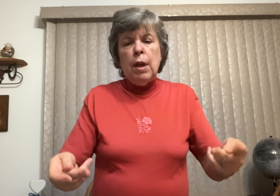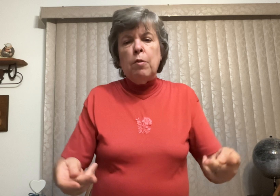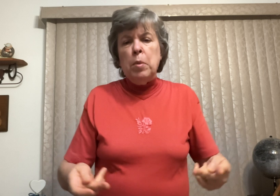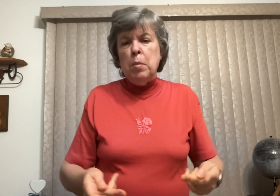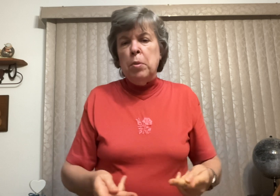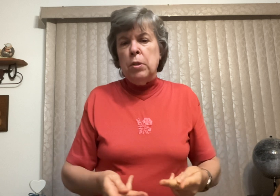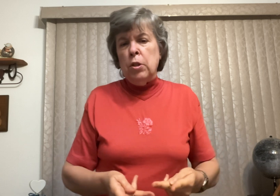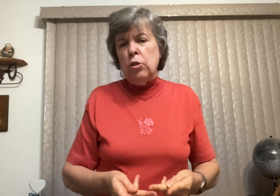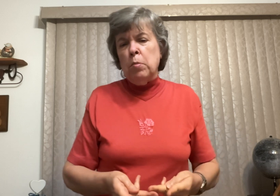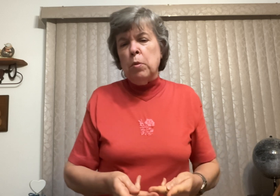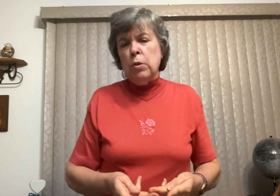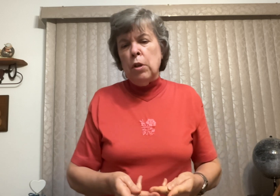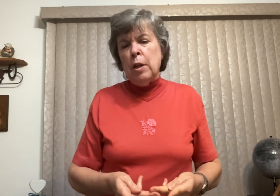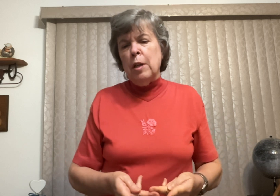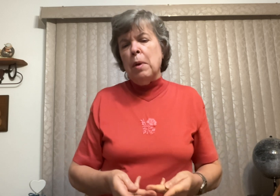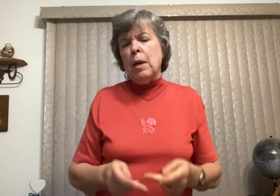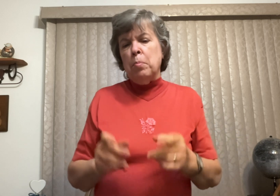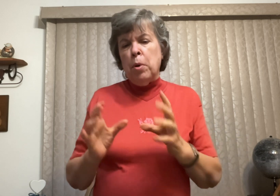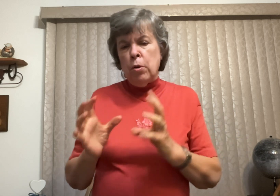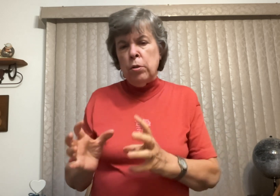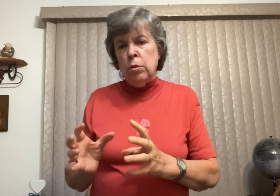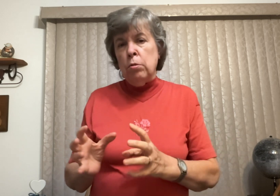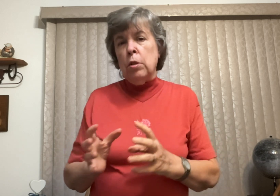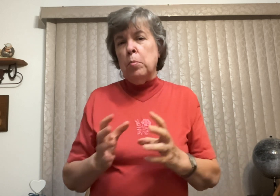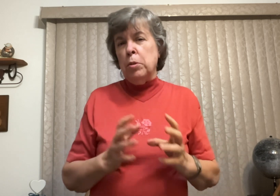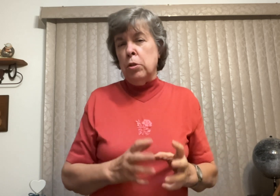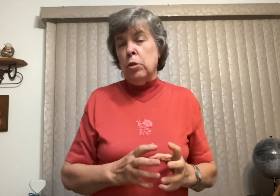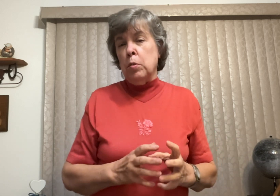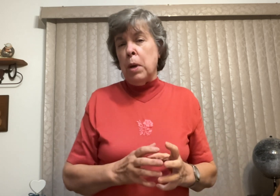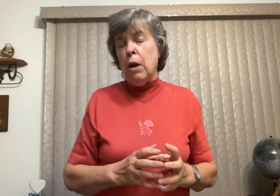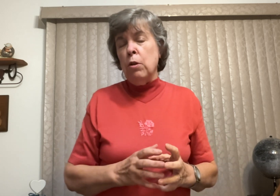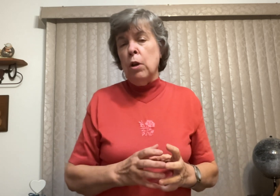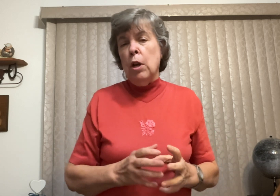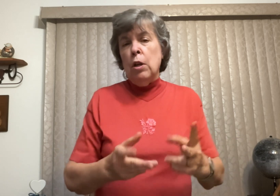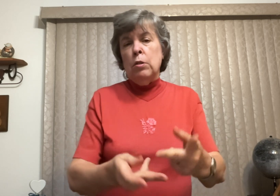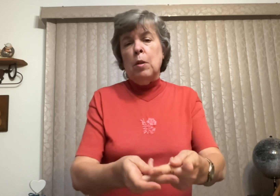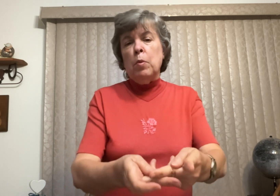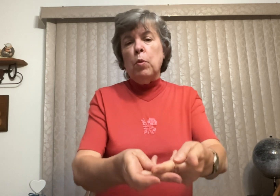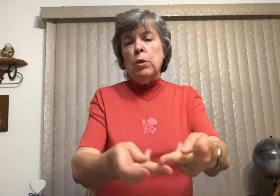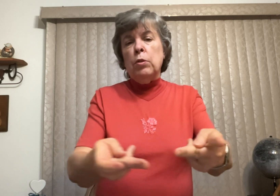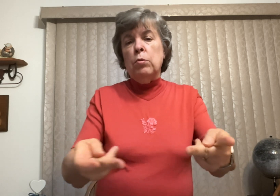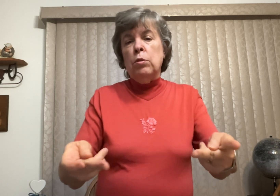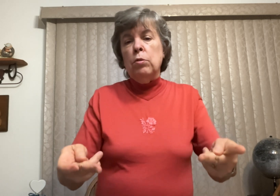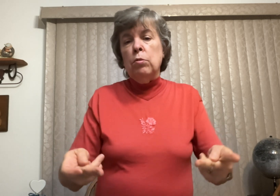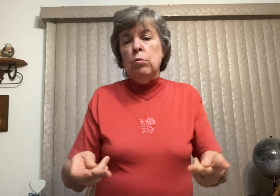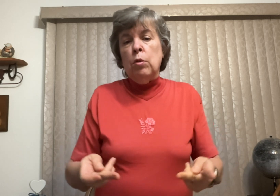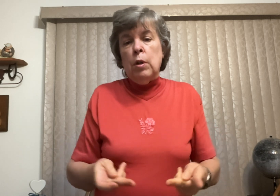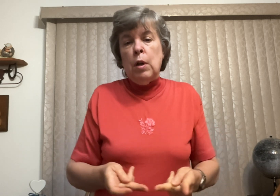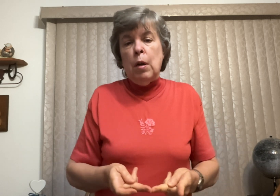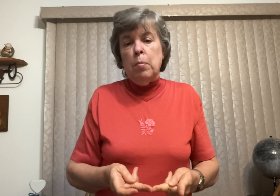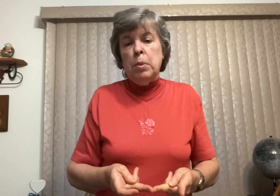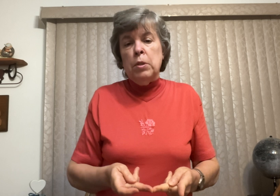would be a position, but we're talking about a person who's in a position of power. So I'm going to do